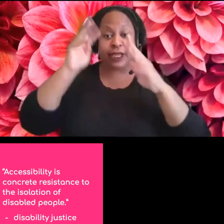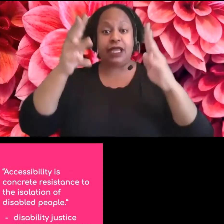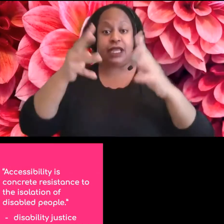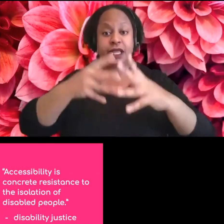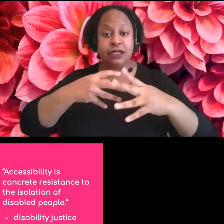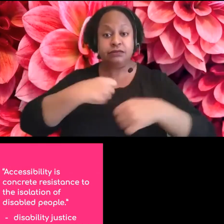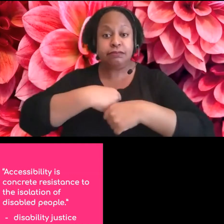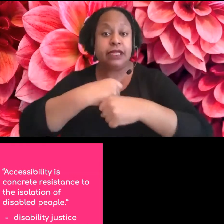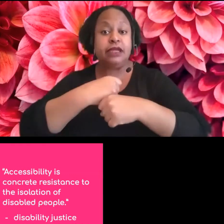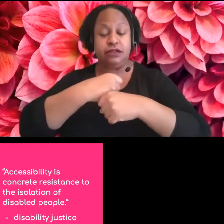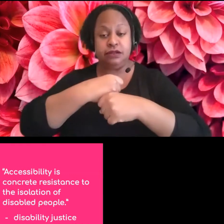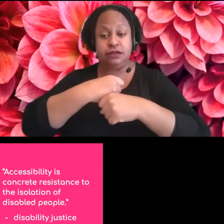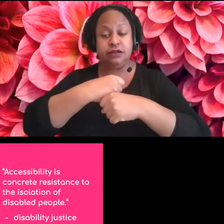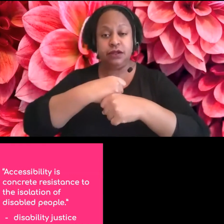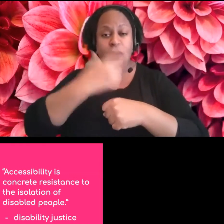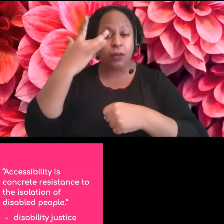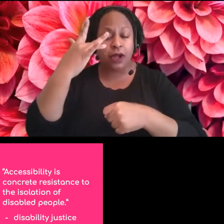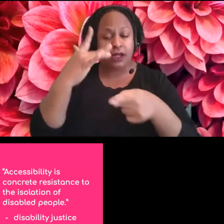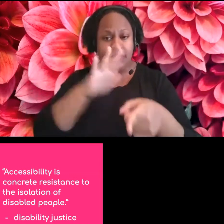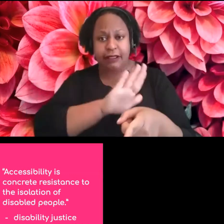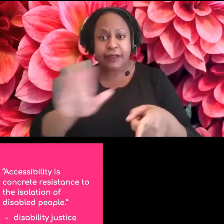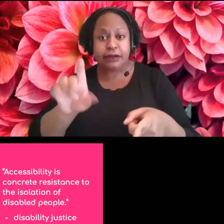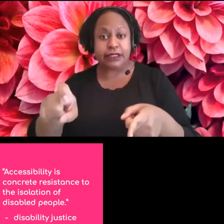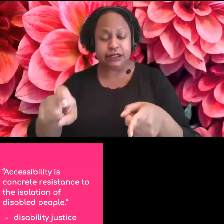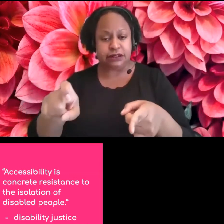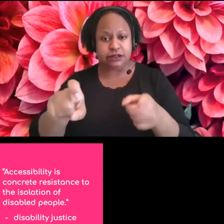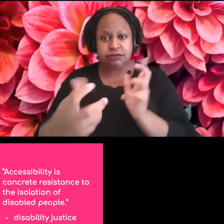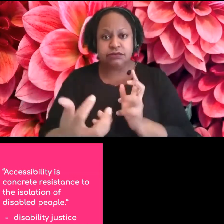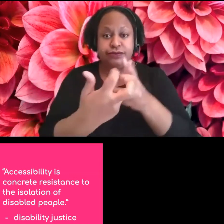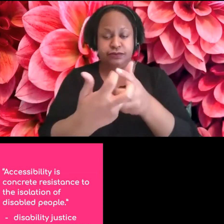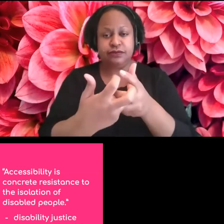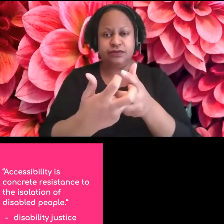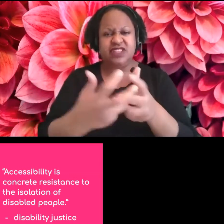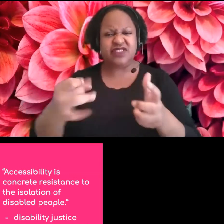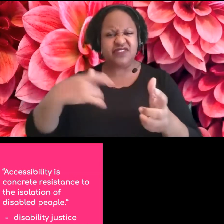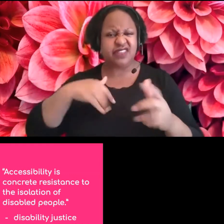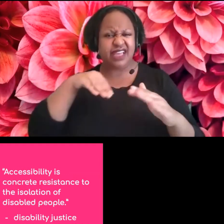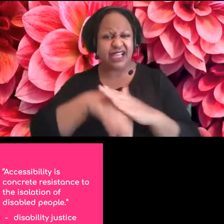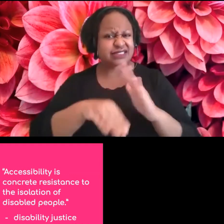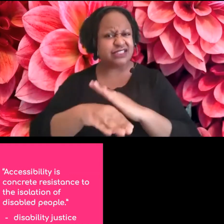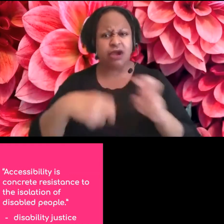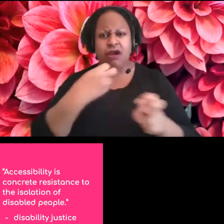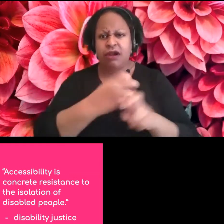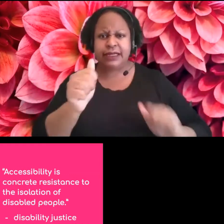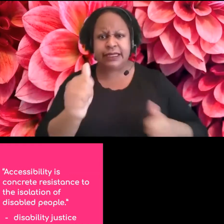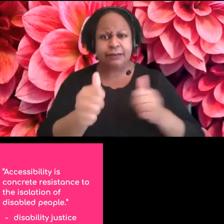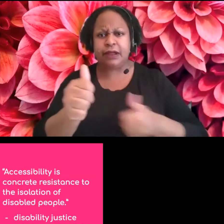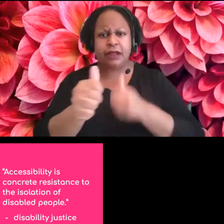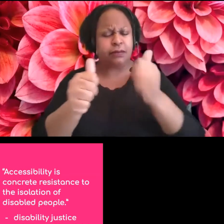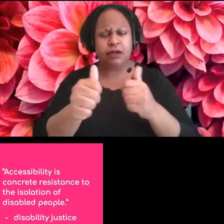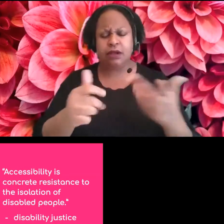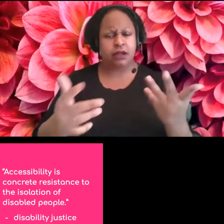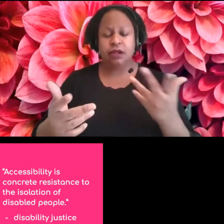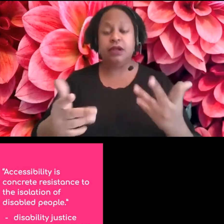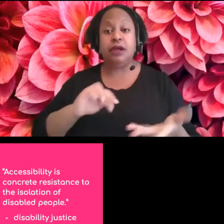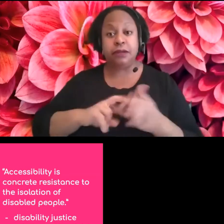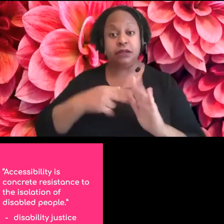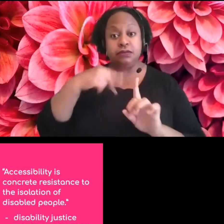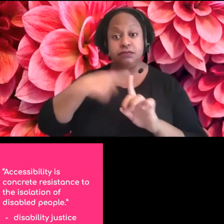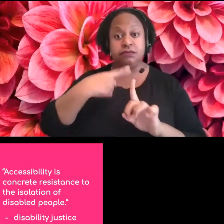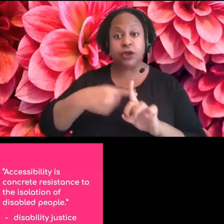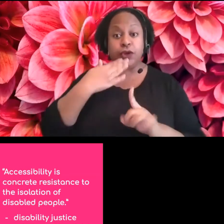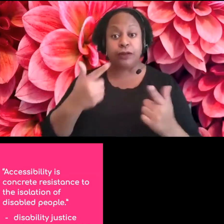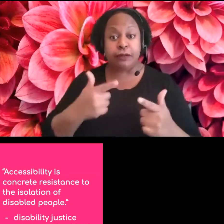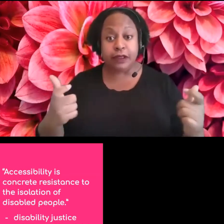like access is always changing and really difficult to keep up with, that's actually an extremely good thing. Because it means that